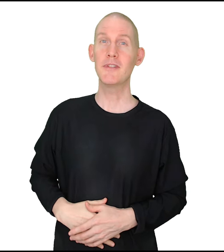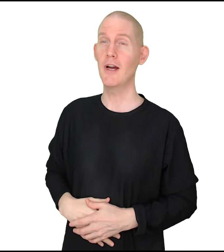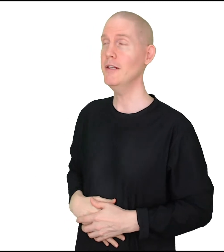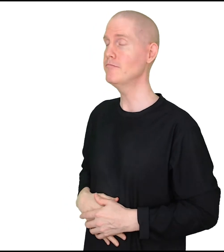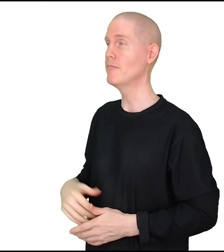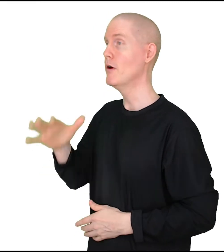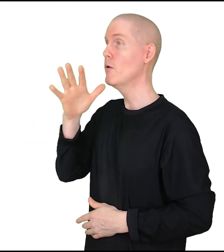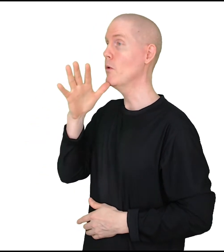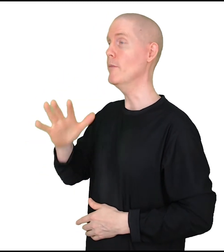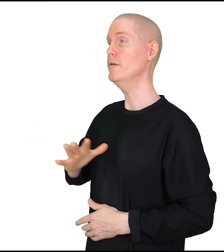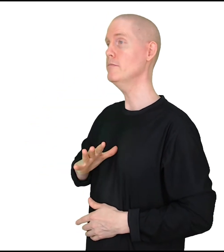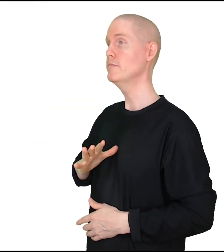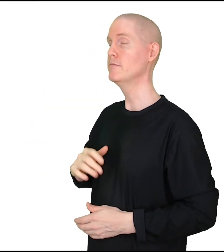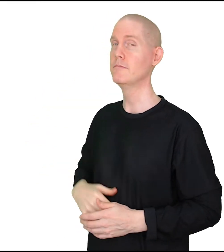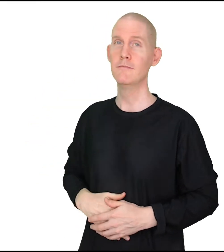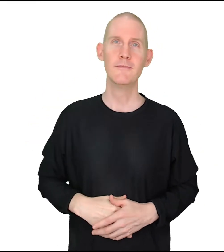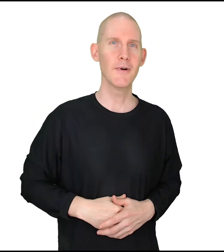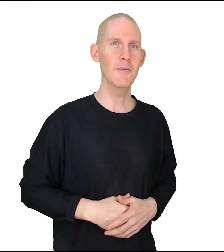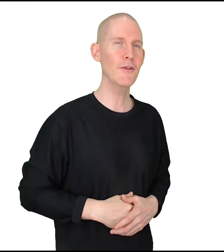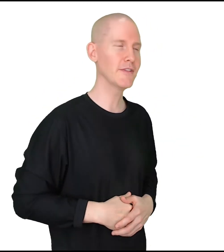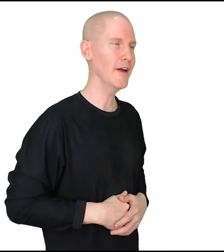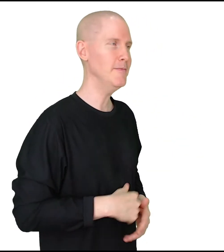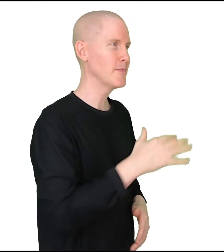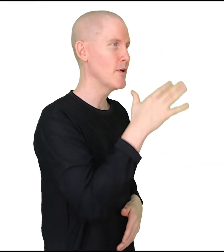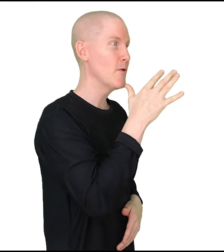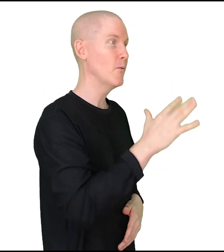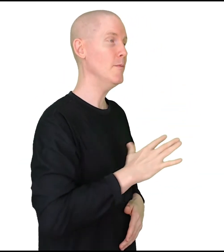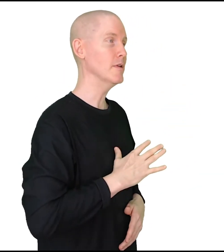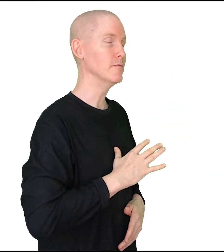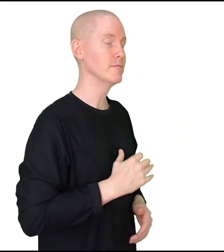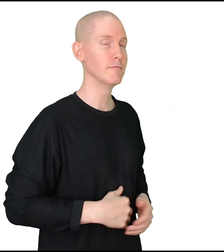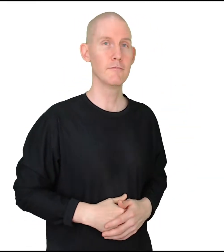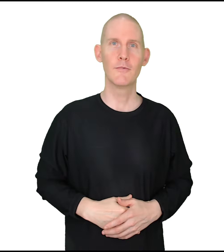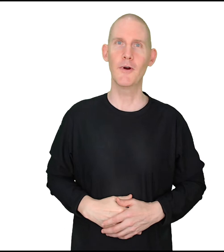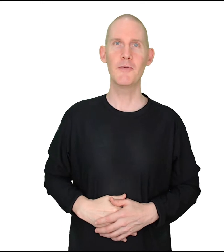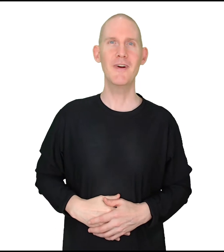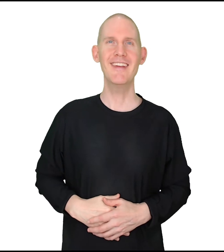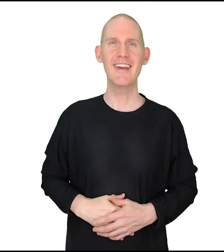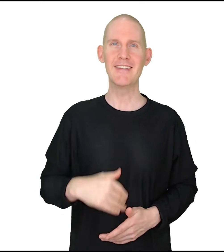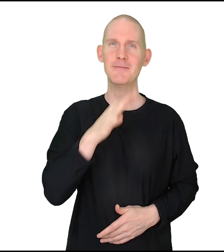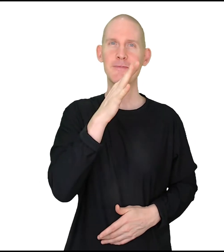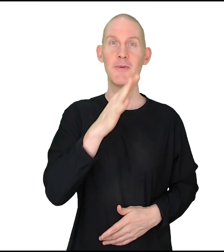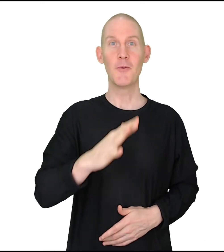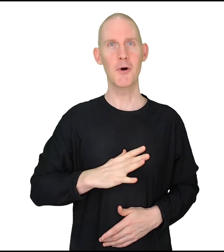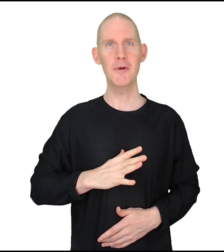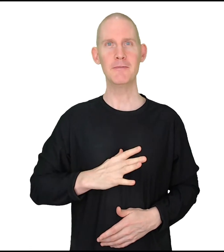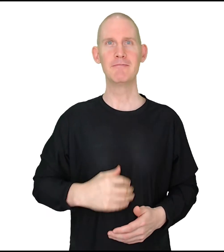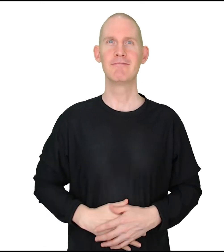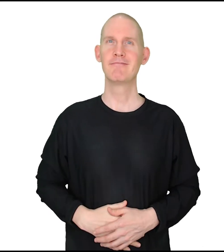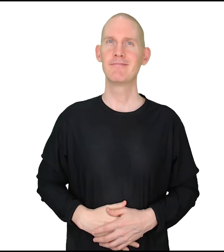side, woman. From the other side, woman. From the front again, woman.